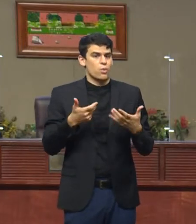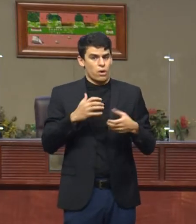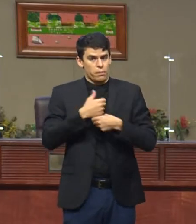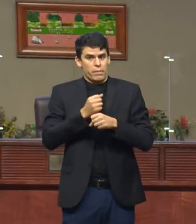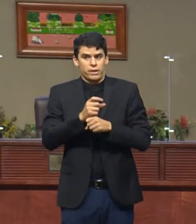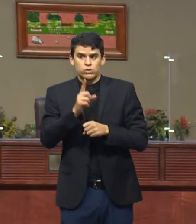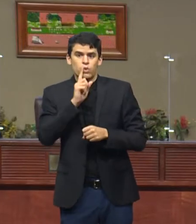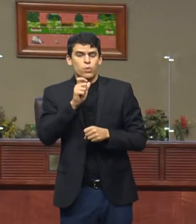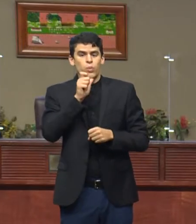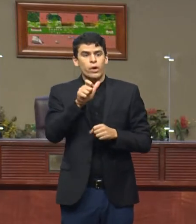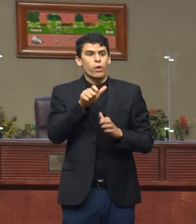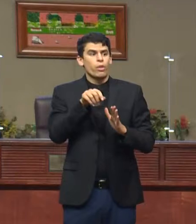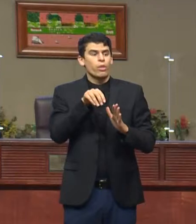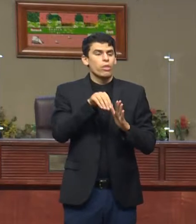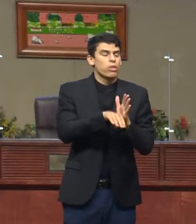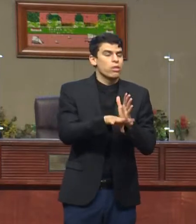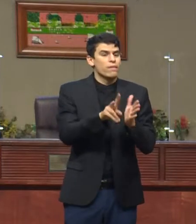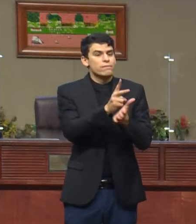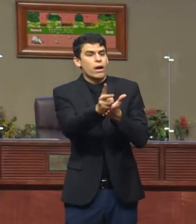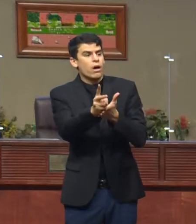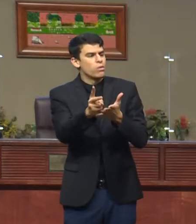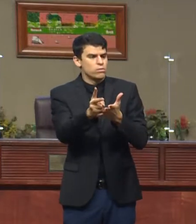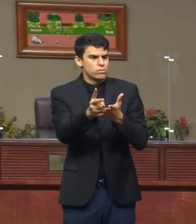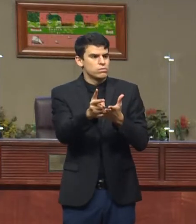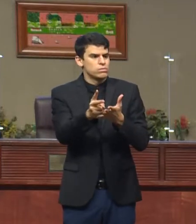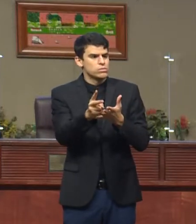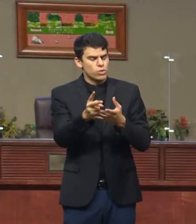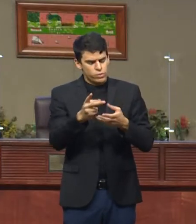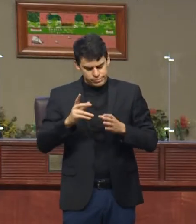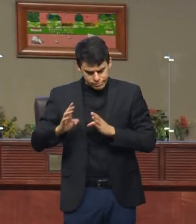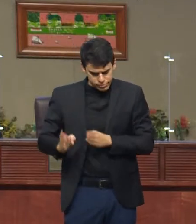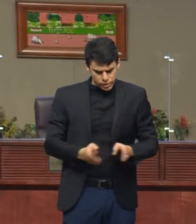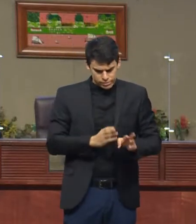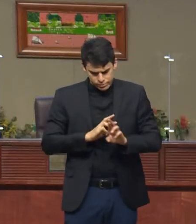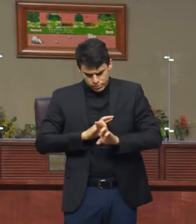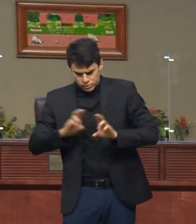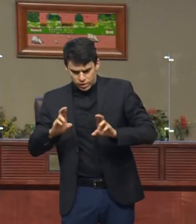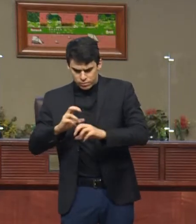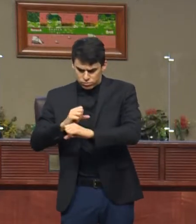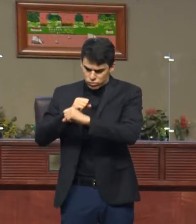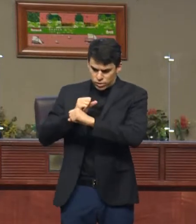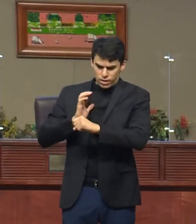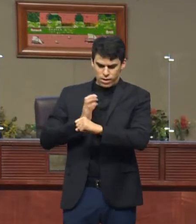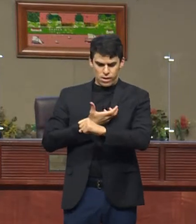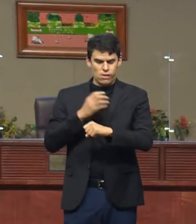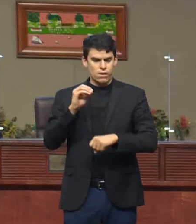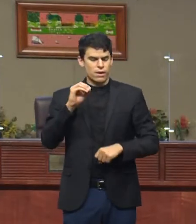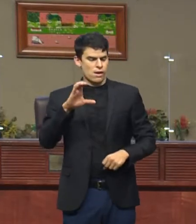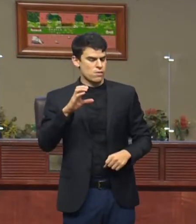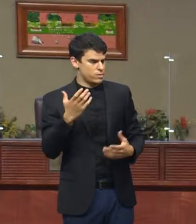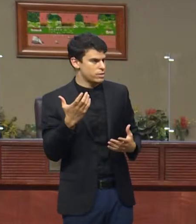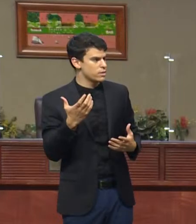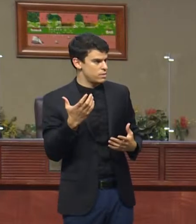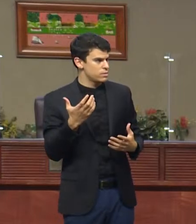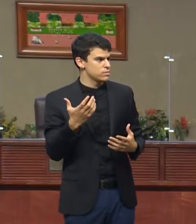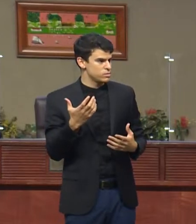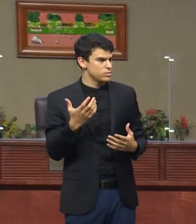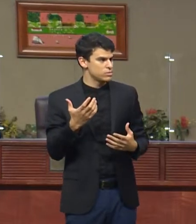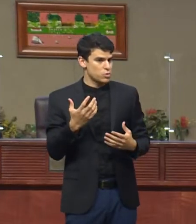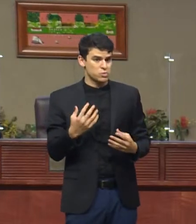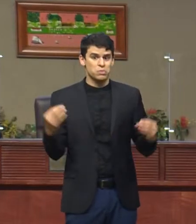we're really, Steve, trying to protect our county by doing this and getting those numbers up